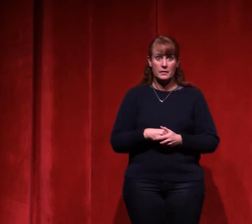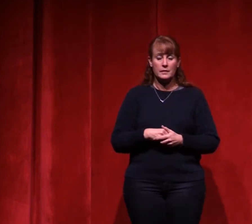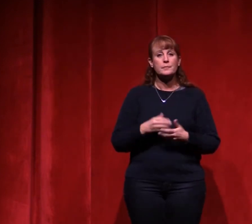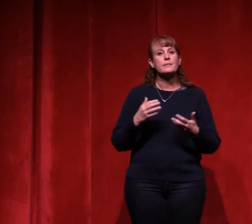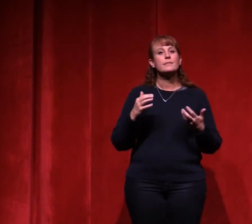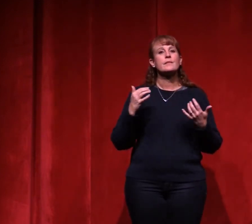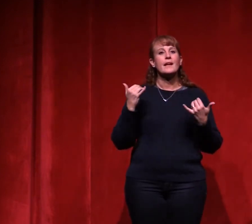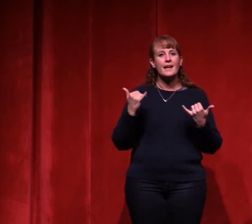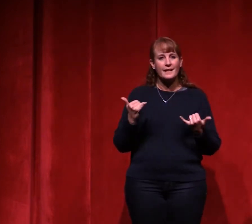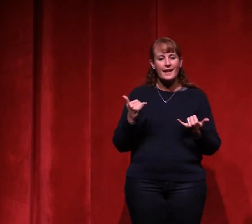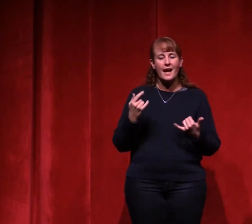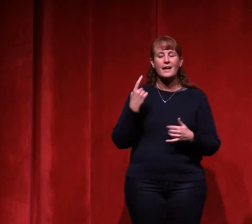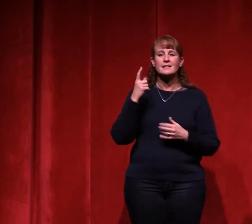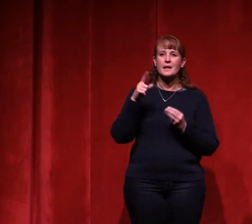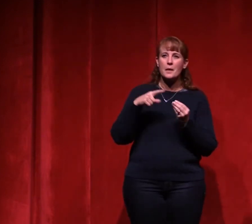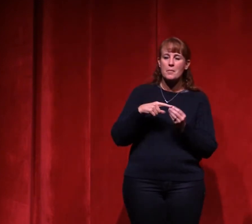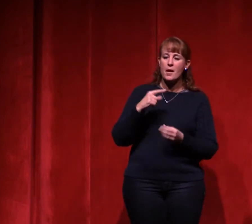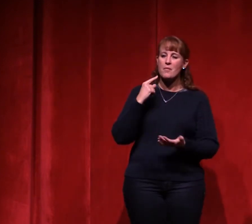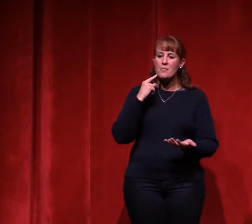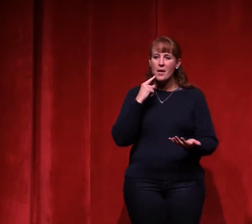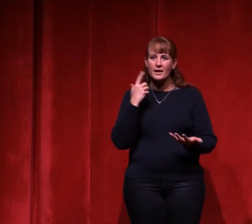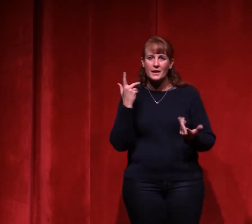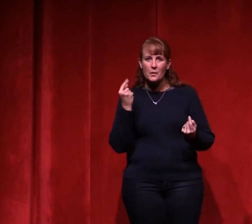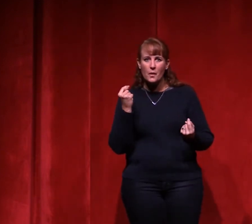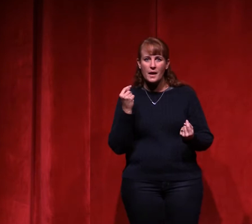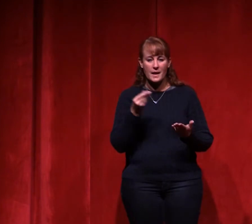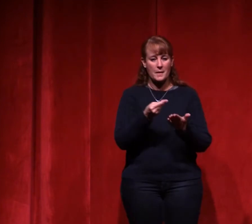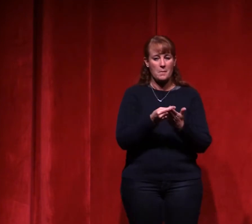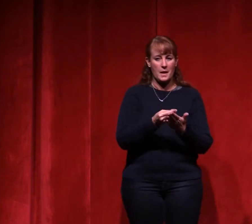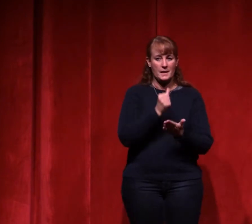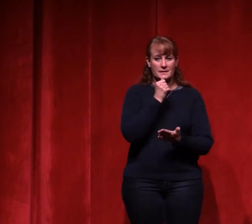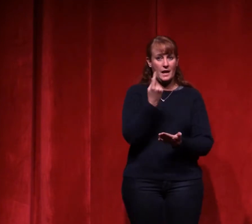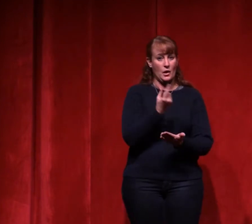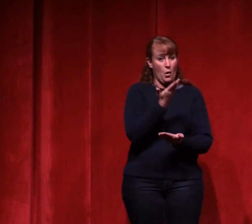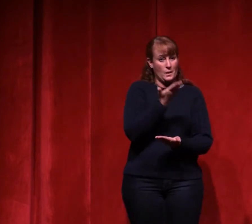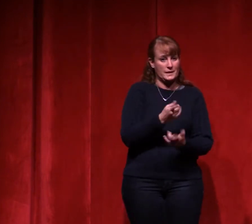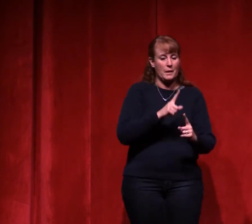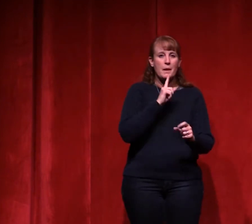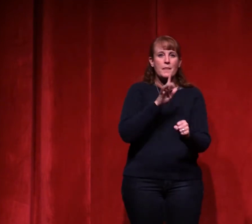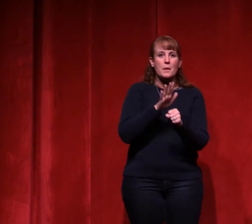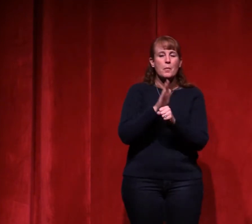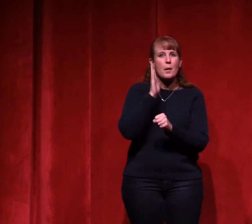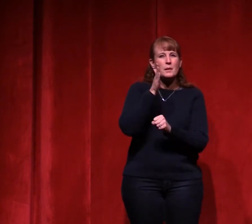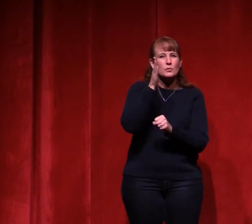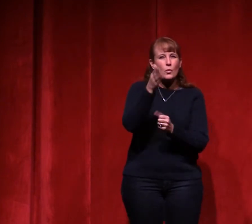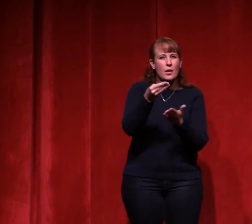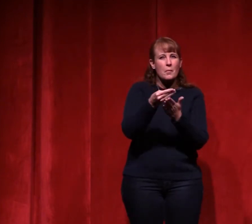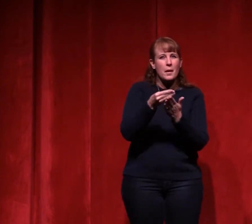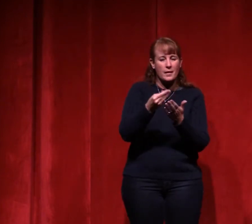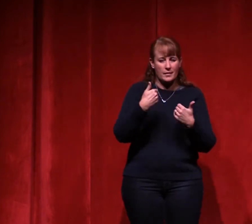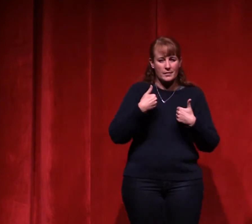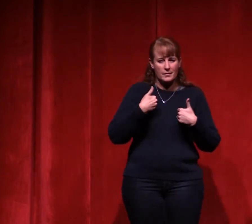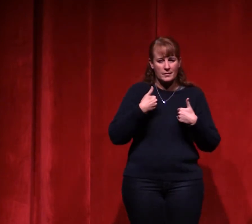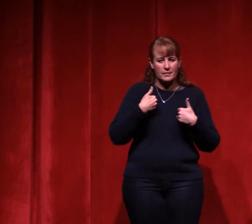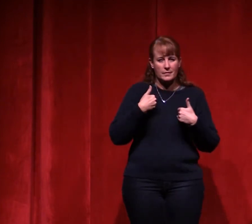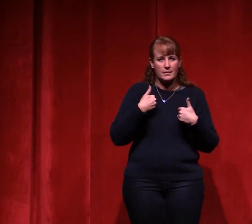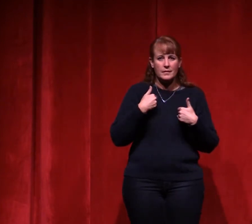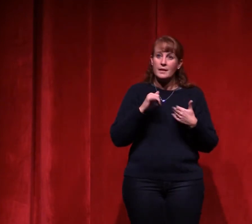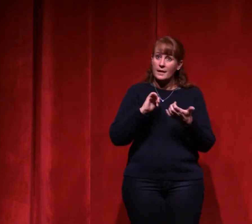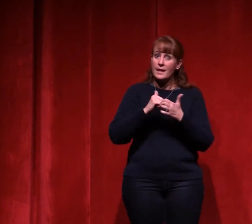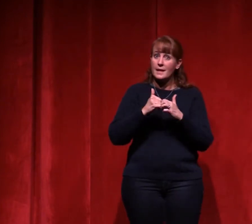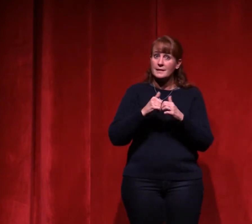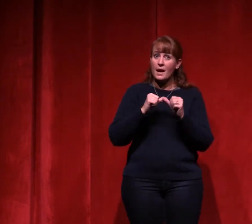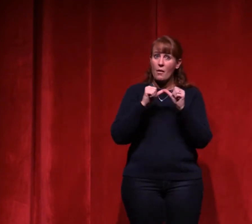And that's the thing about modeling. The money isn't always there, but the promise of money is. Which is